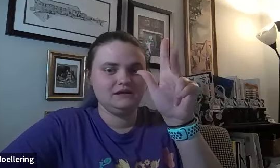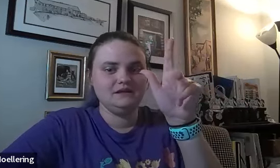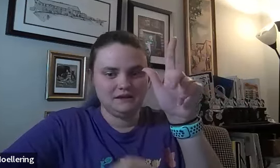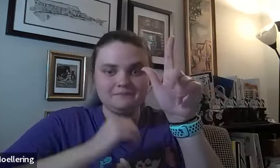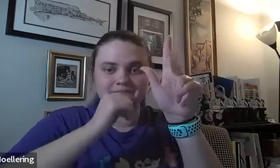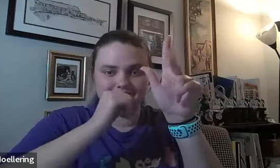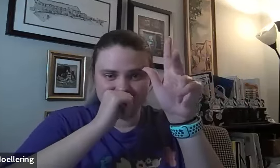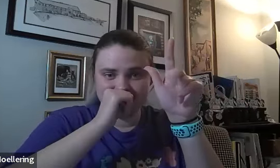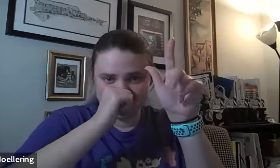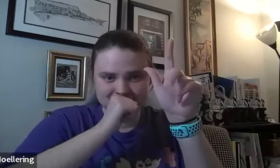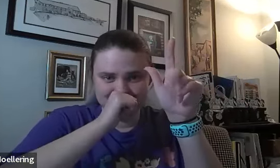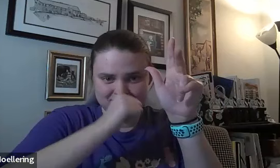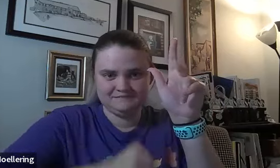23. Yep.